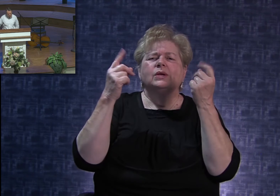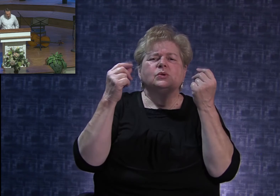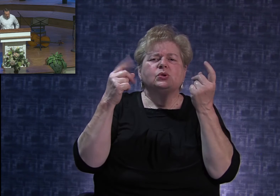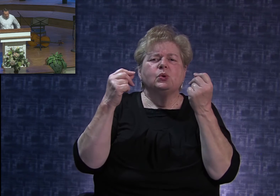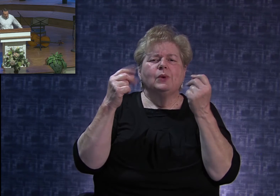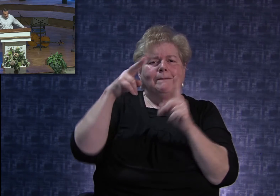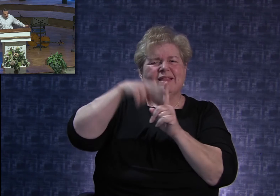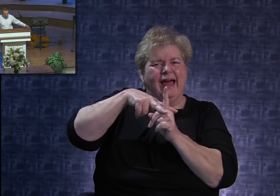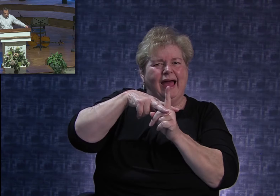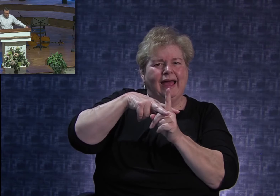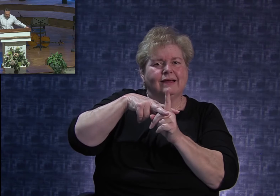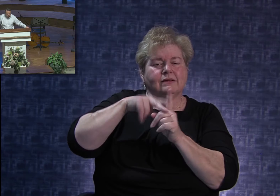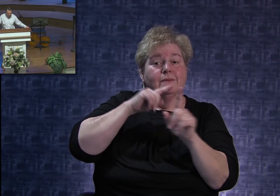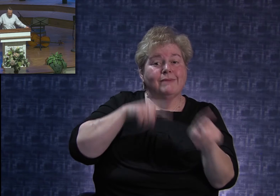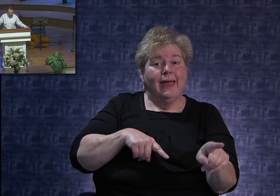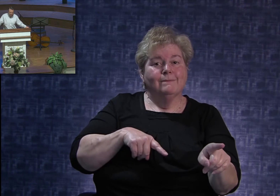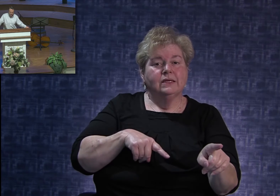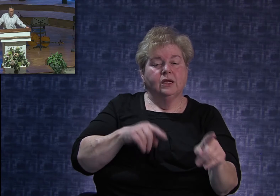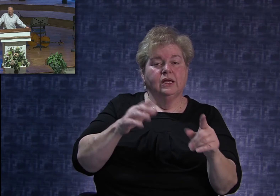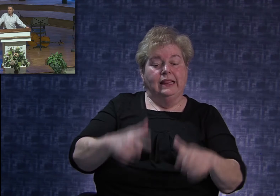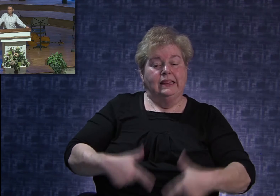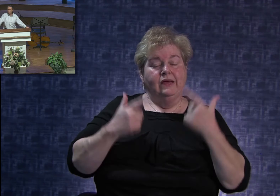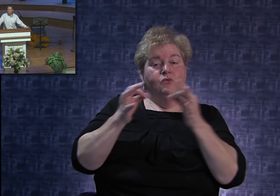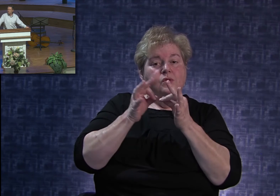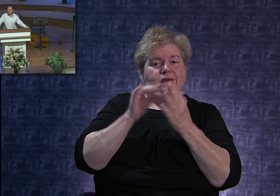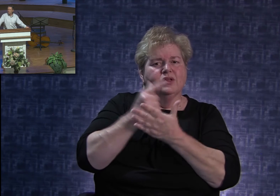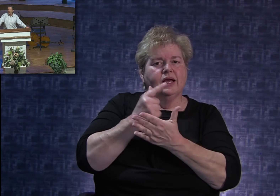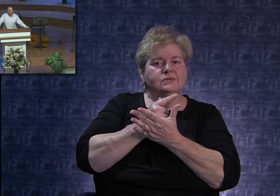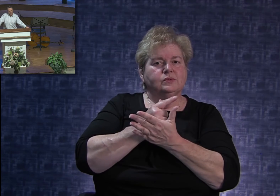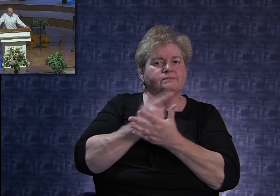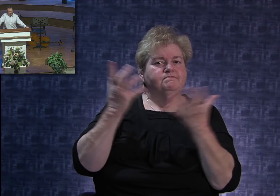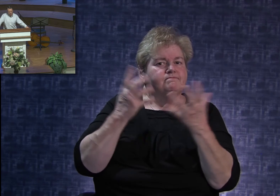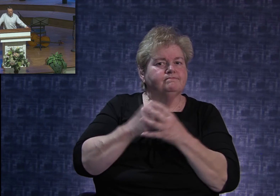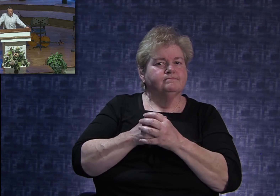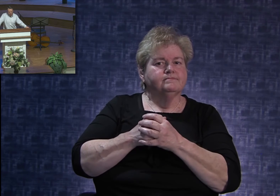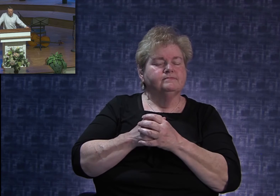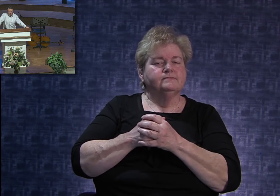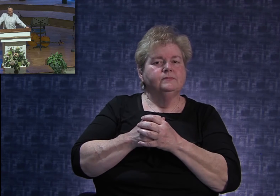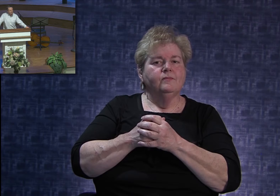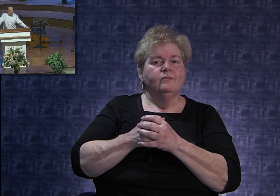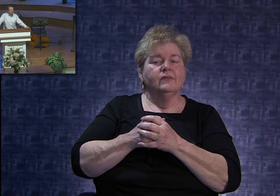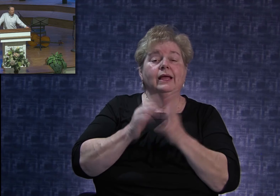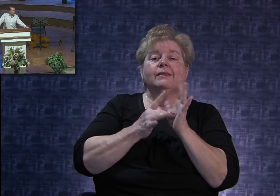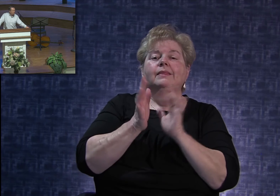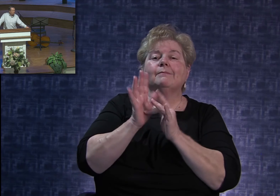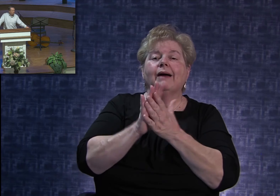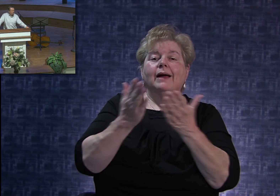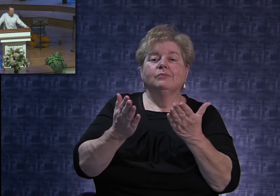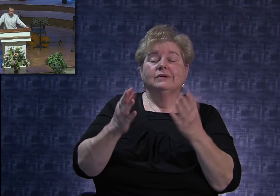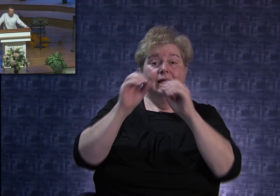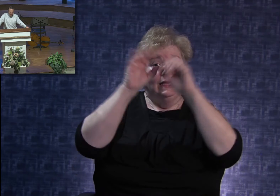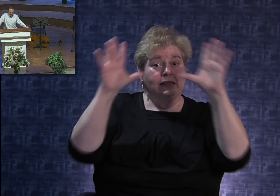this commandment to walk worthy of the gospel? Well, Scripture is clear, not just